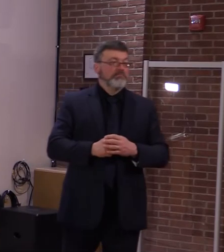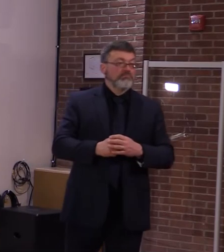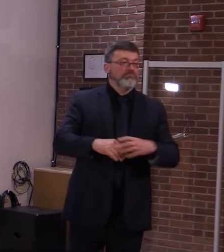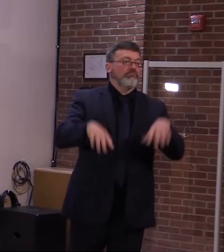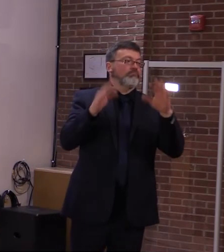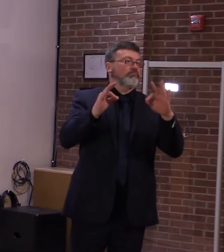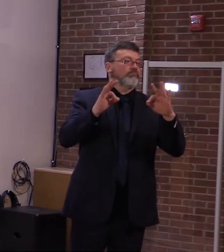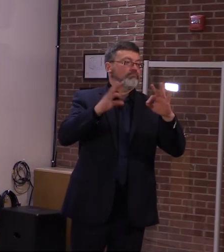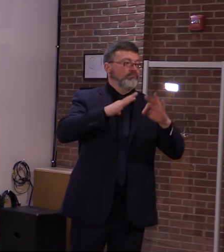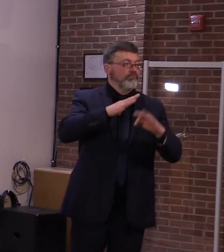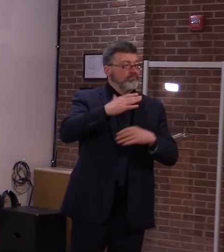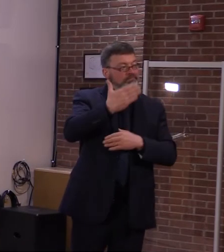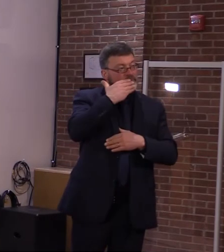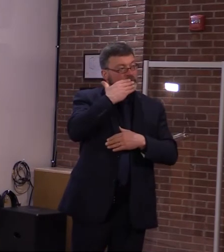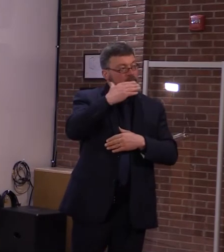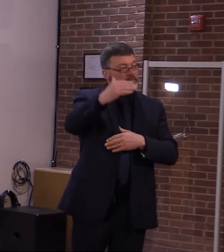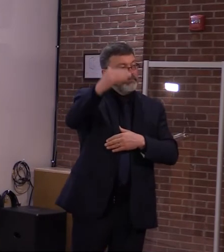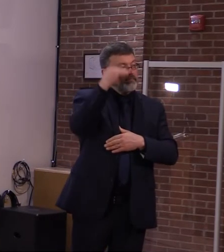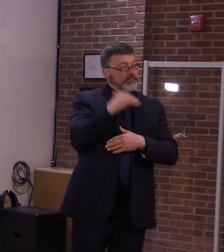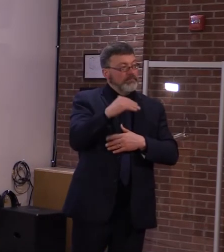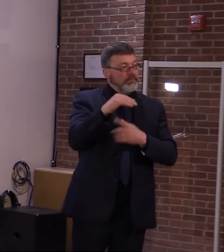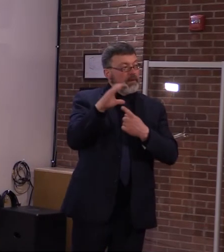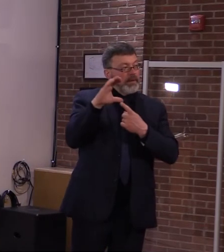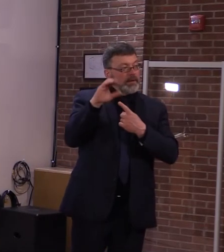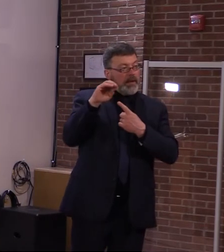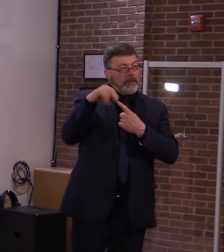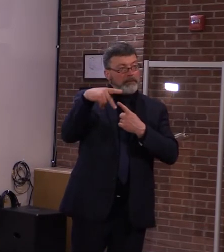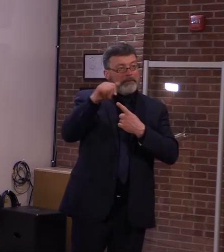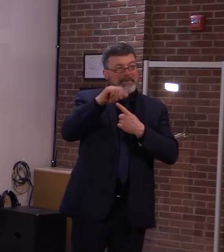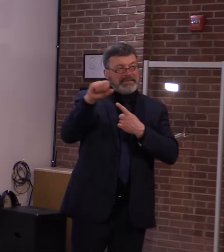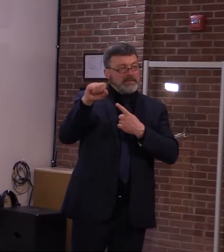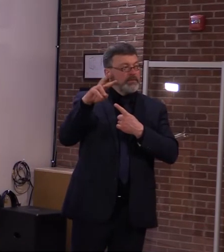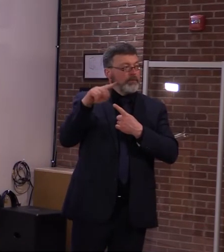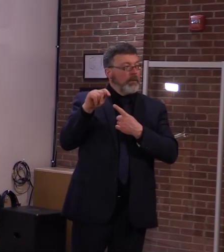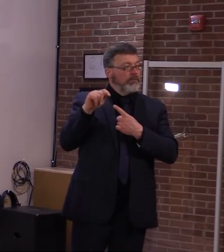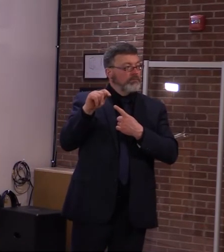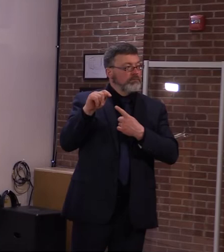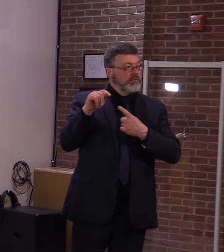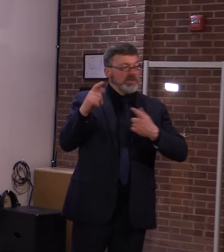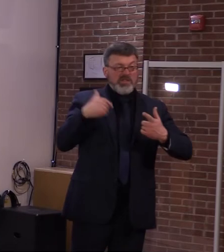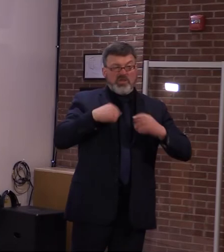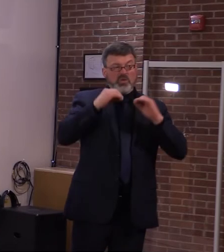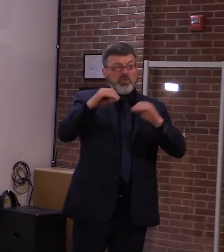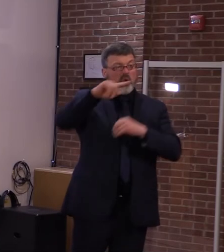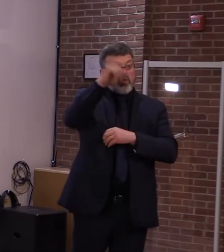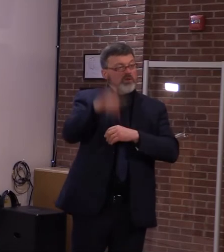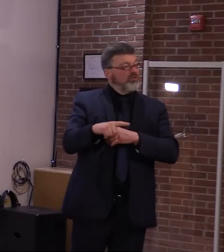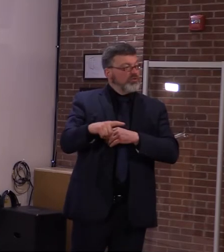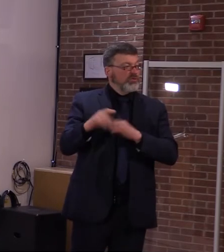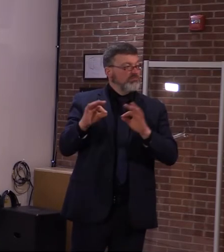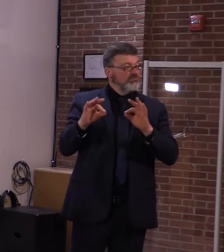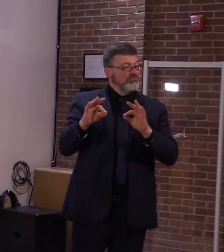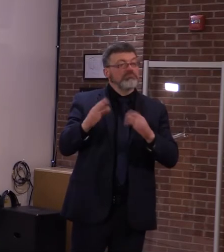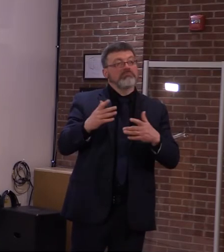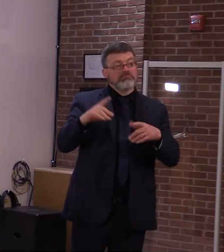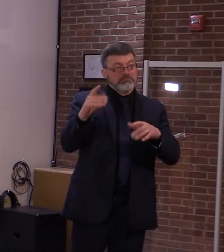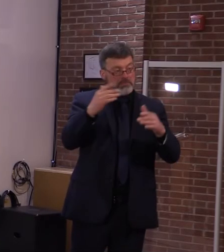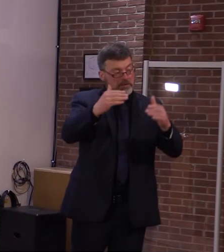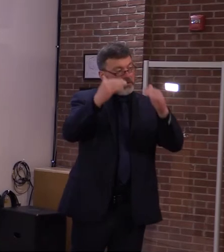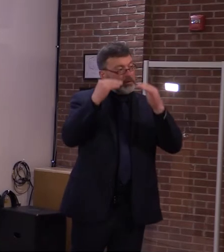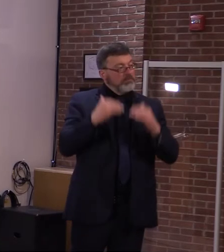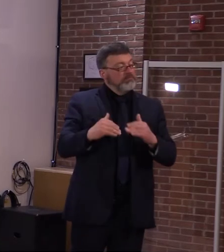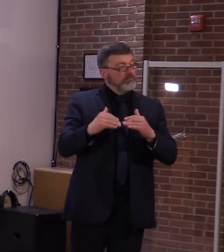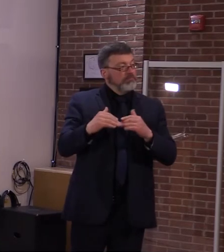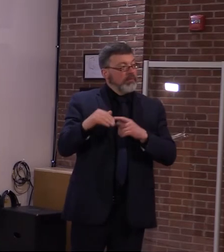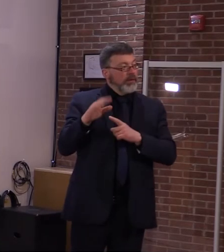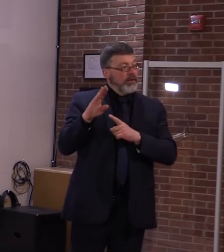I actually don't have any questions today. Appreciate your time and hope you have a great weekend. Thanks, Tom. Greg, the Bennington Banner.